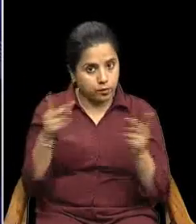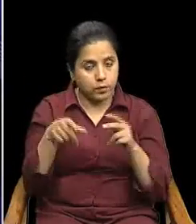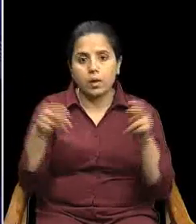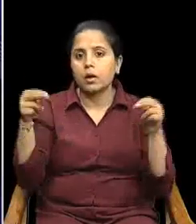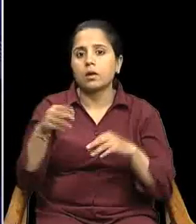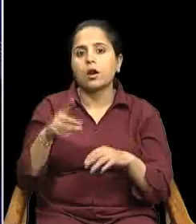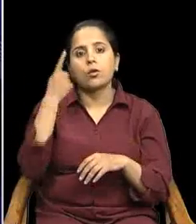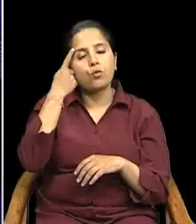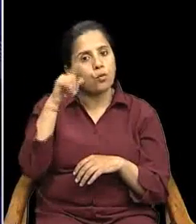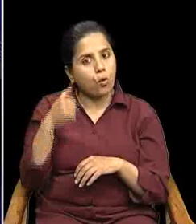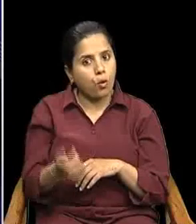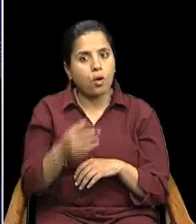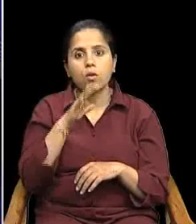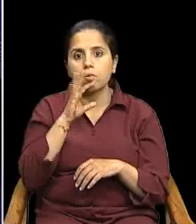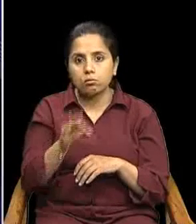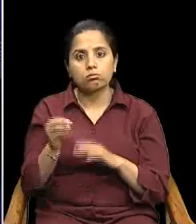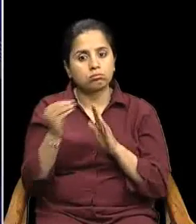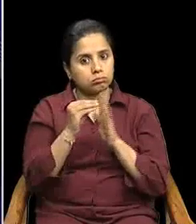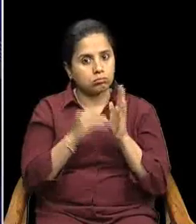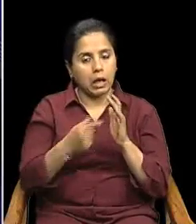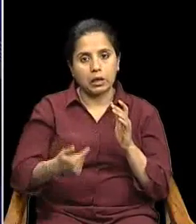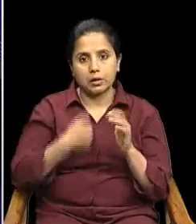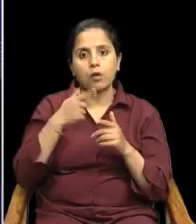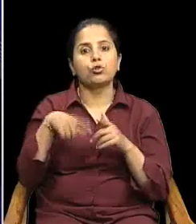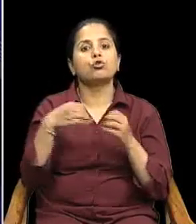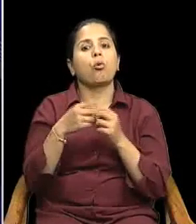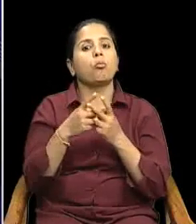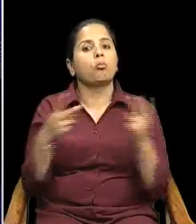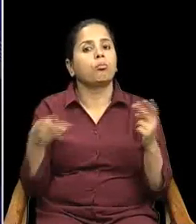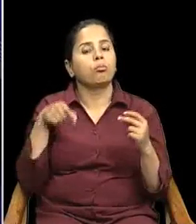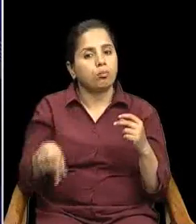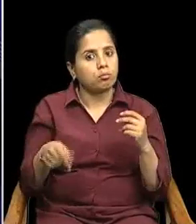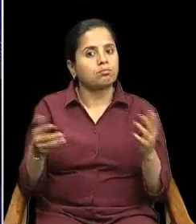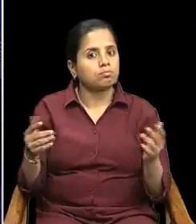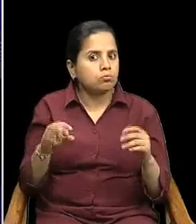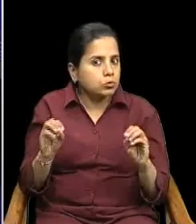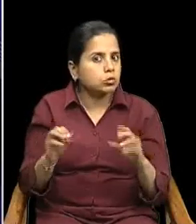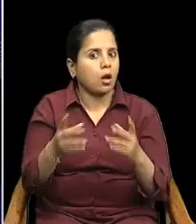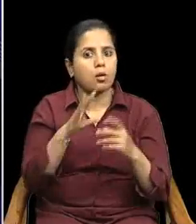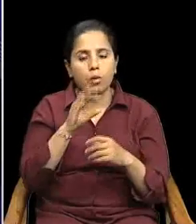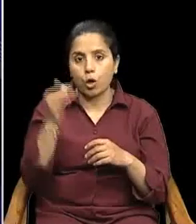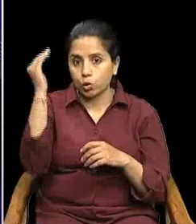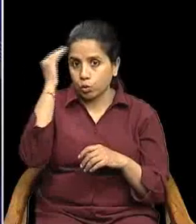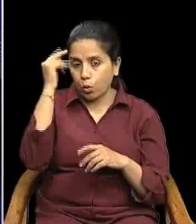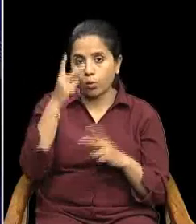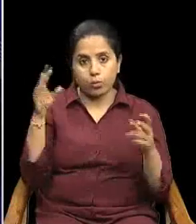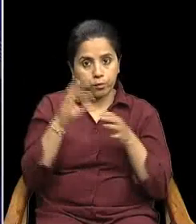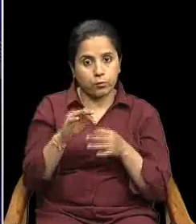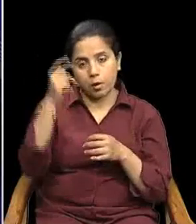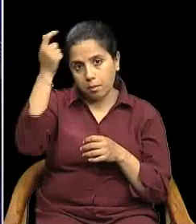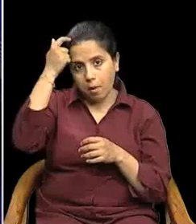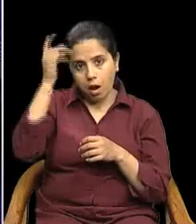required for undertaking the self-employment initiatives and knowledge and